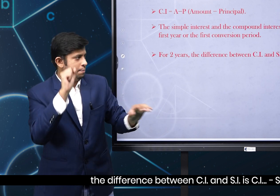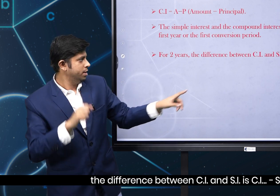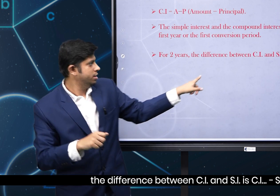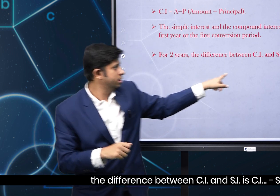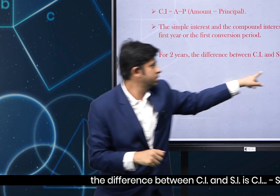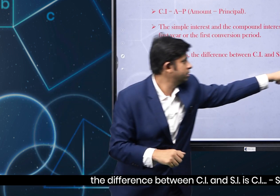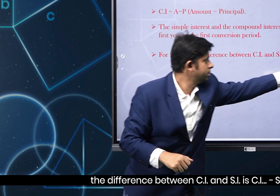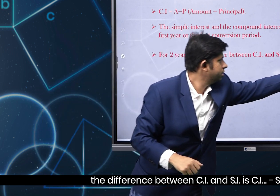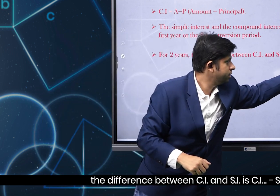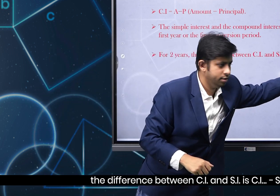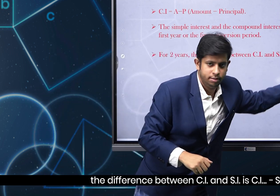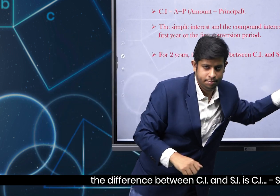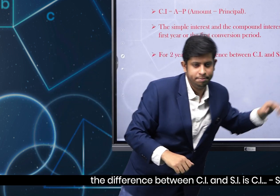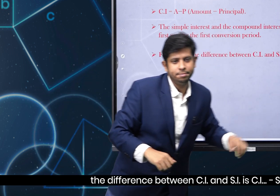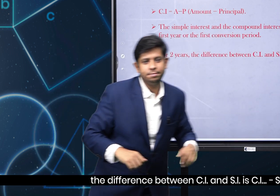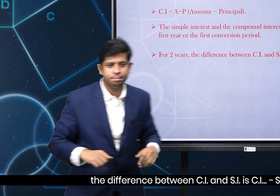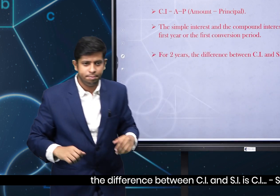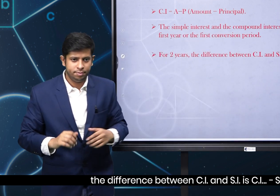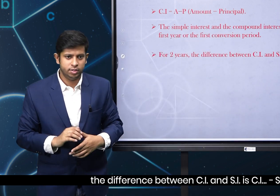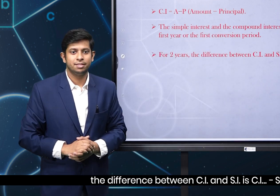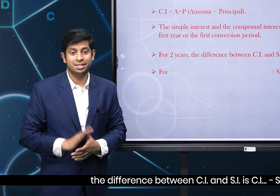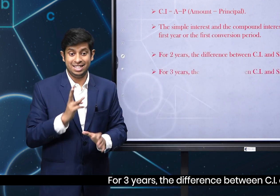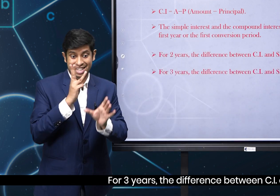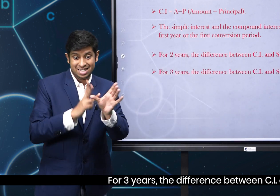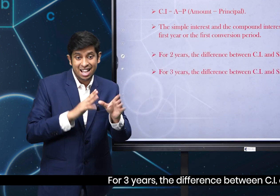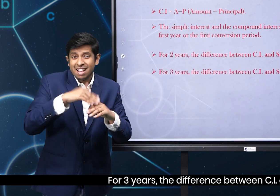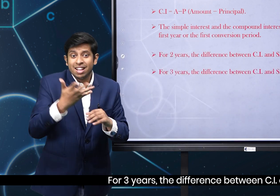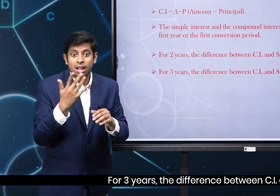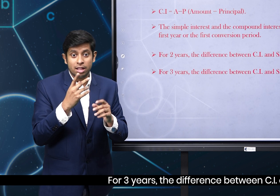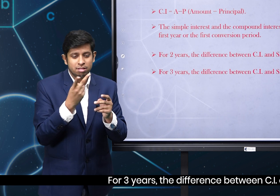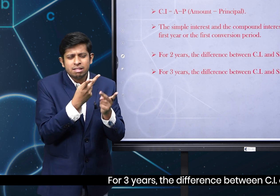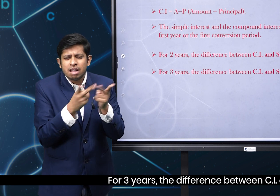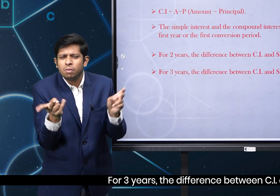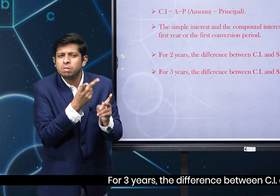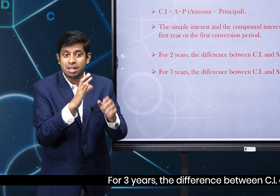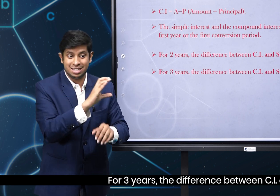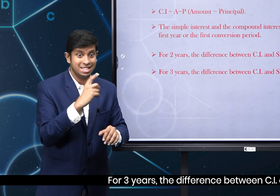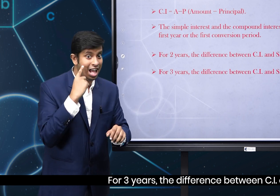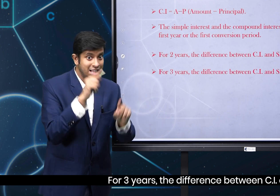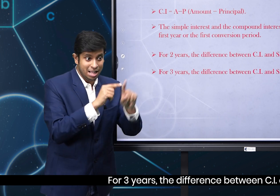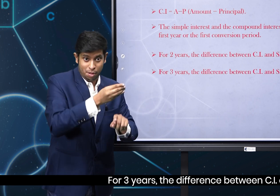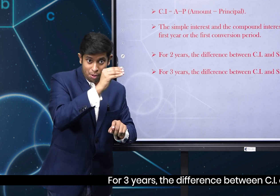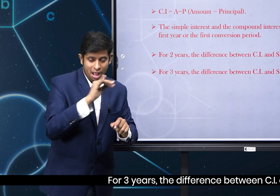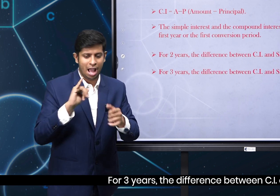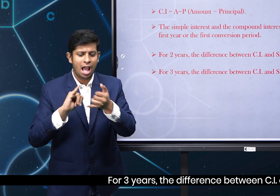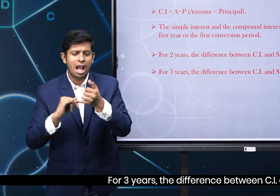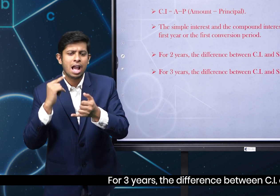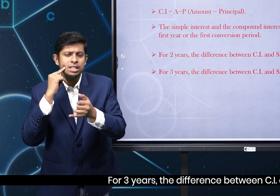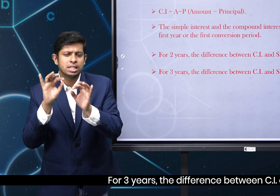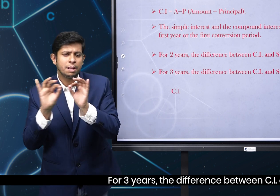equal to P into R by 100 whole square. For 3 years, the difference between compound interest and simple interest is